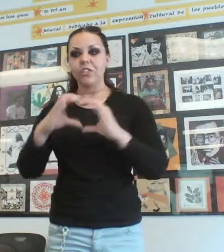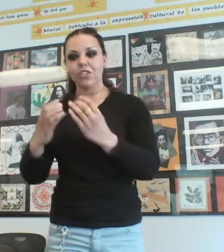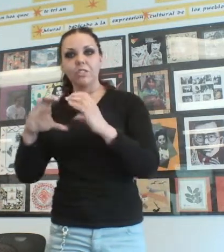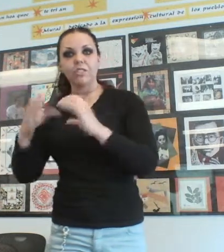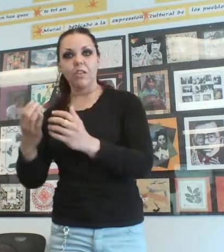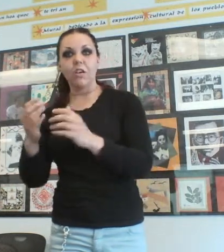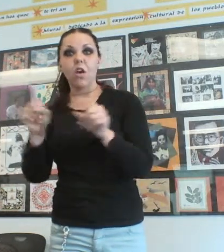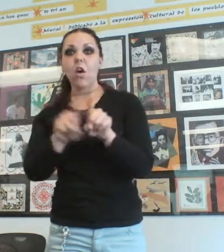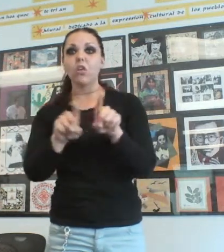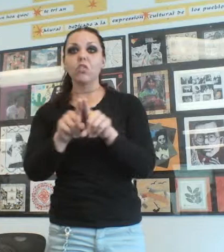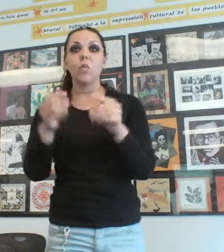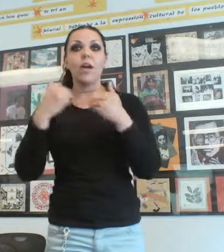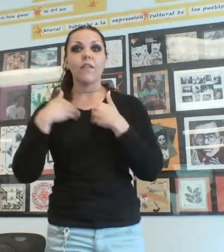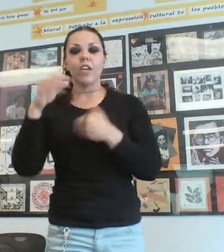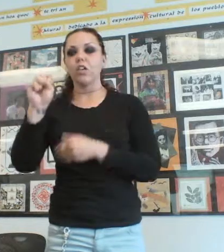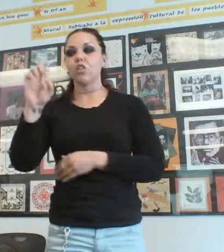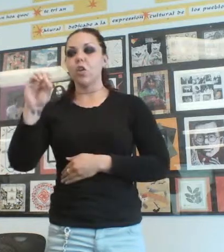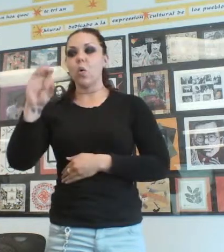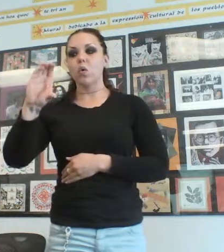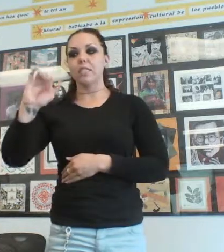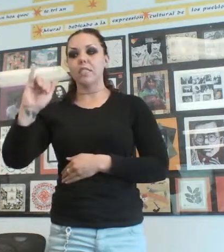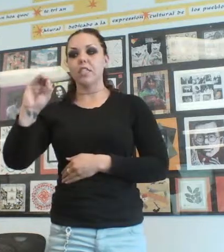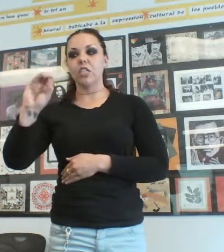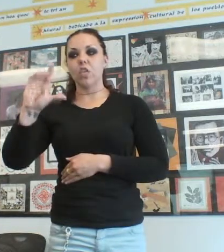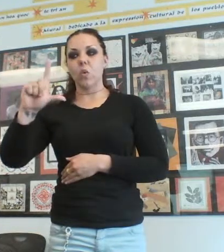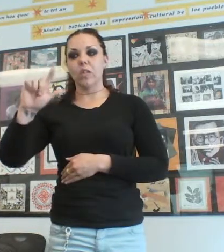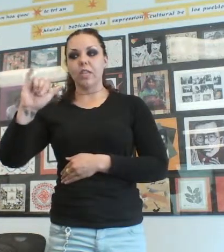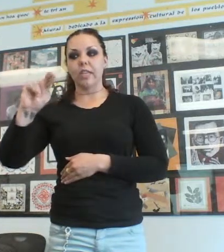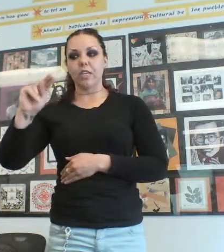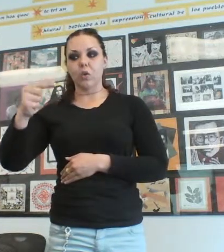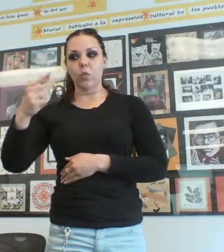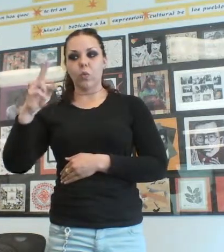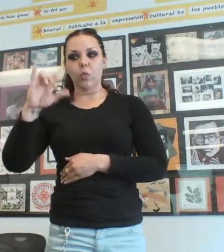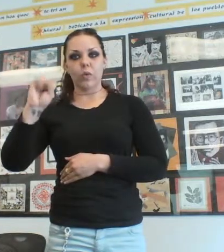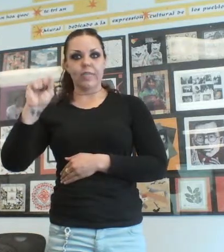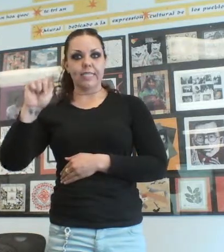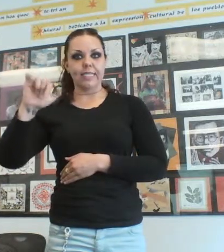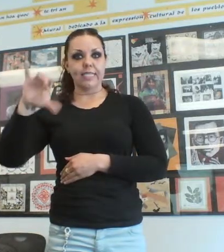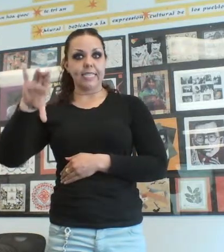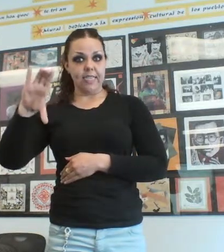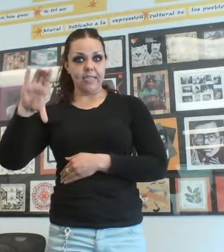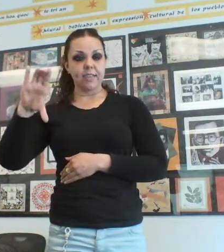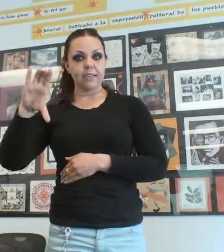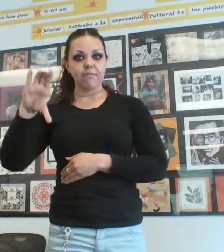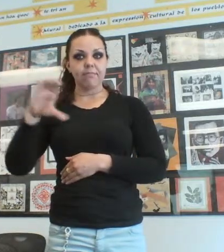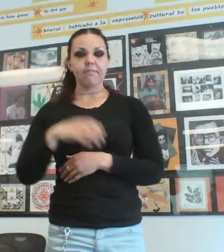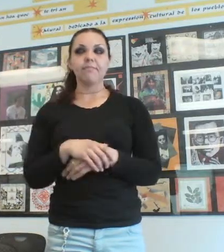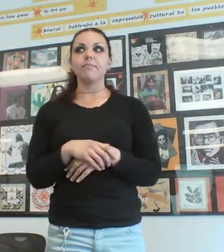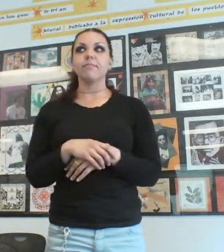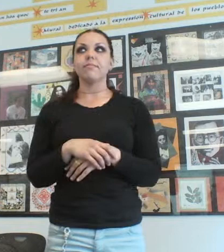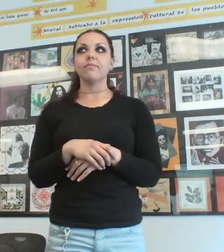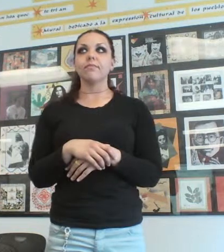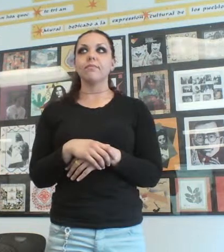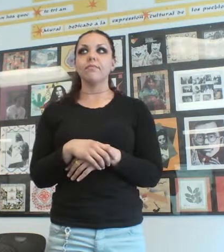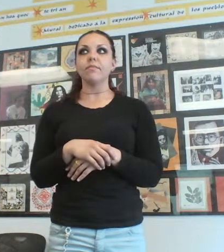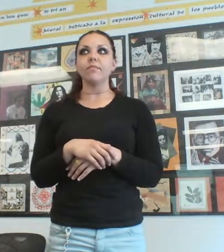sociolinguistic aspect of what we do. That's when we finally take into consideration the societies, the